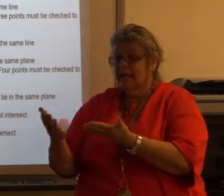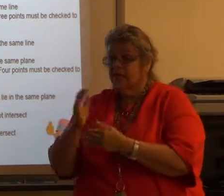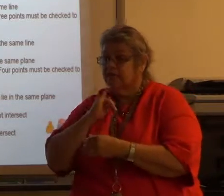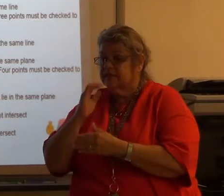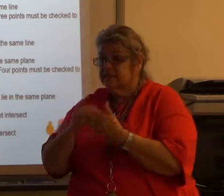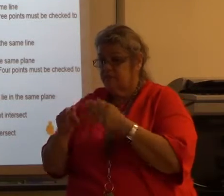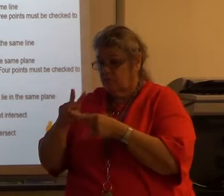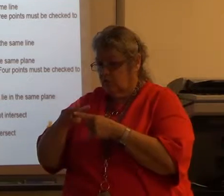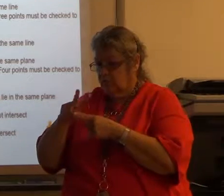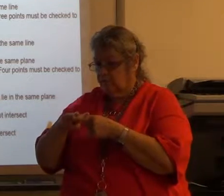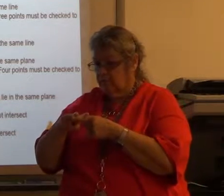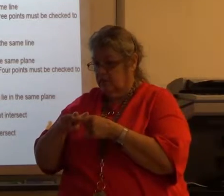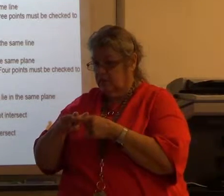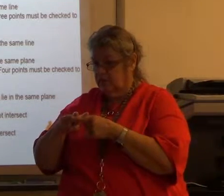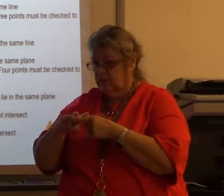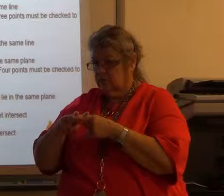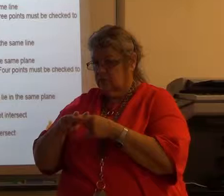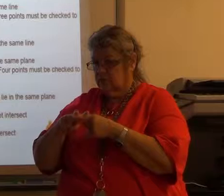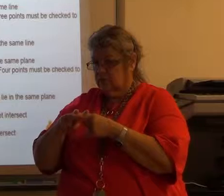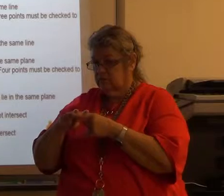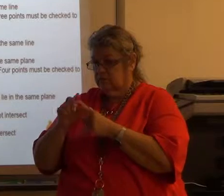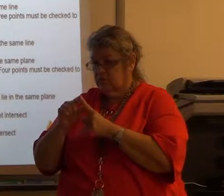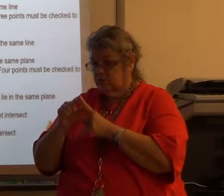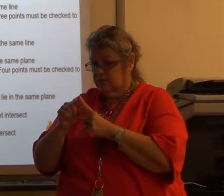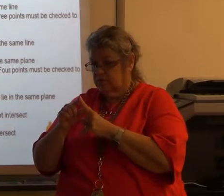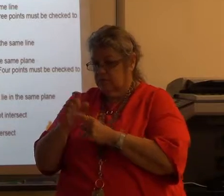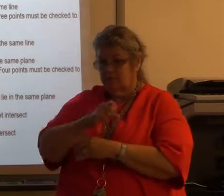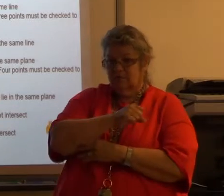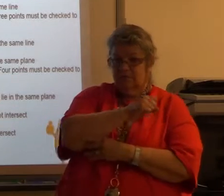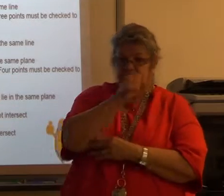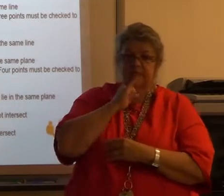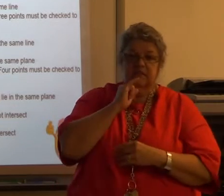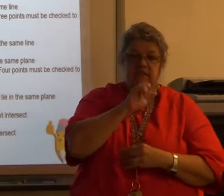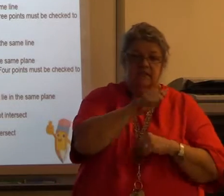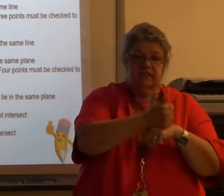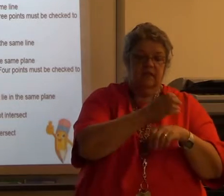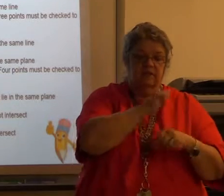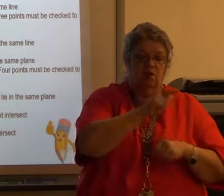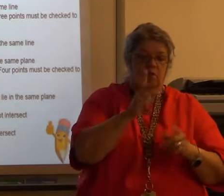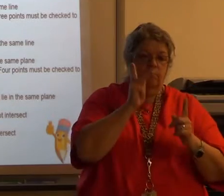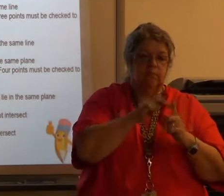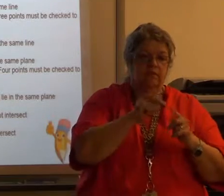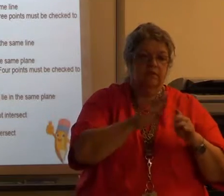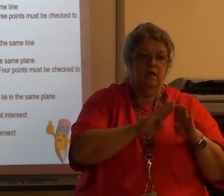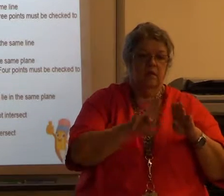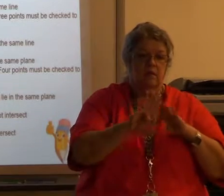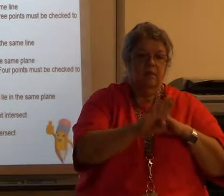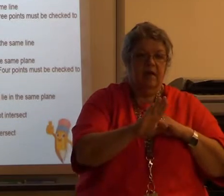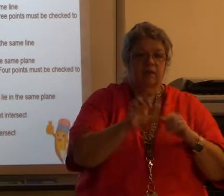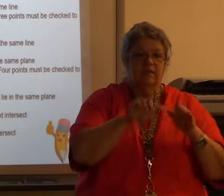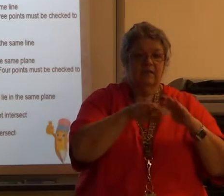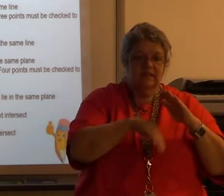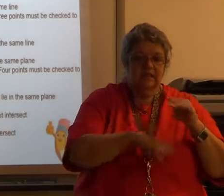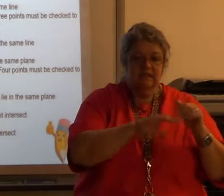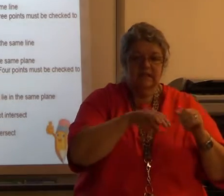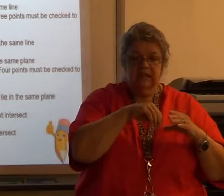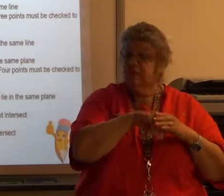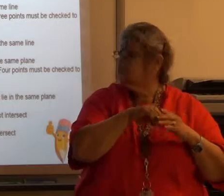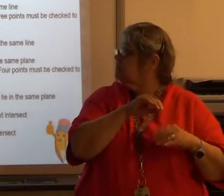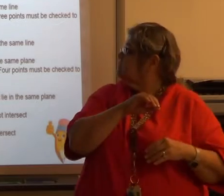in your notebook. The space is a set of all points, boundless and 3-dimensional. Collinear is a set of points that all